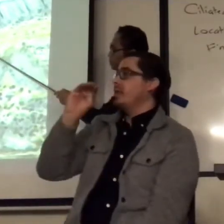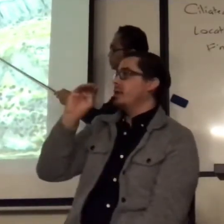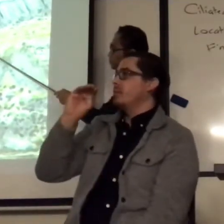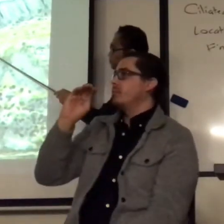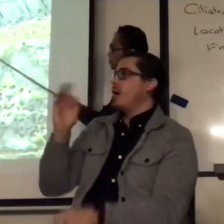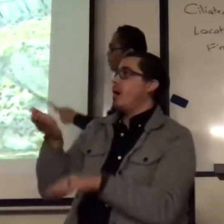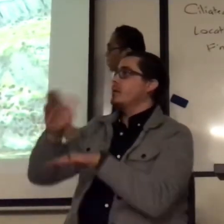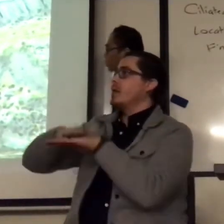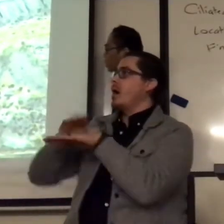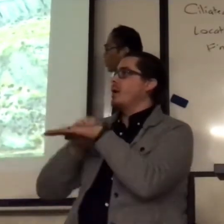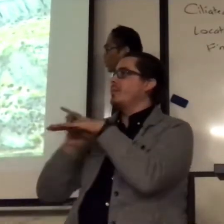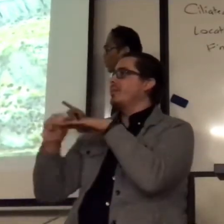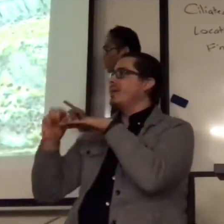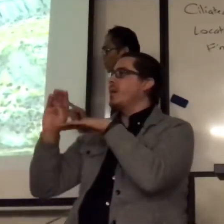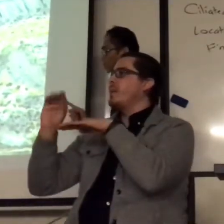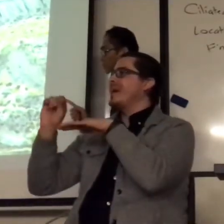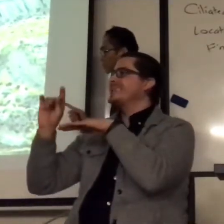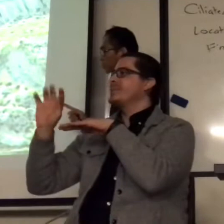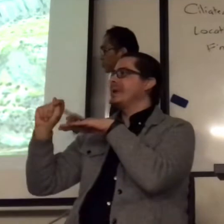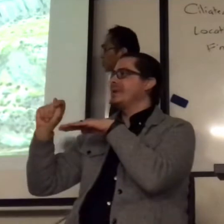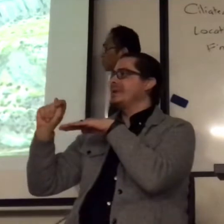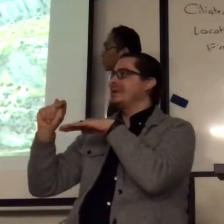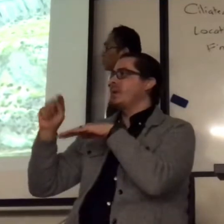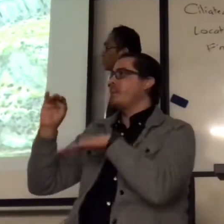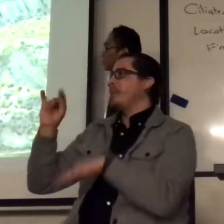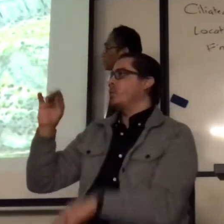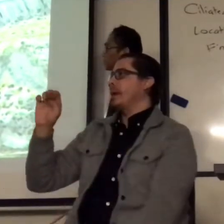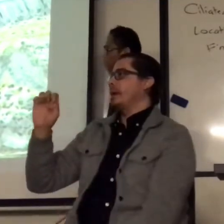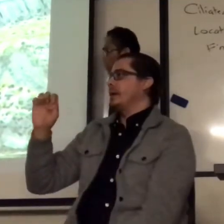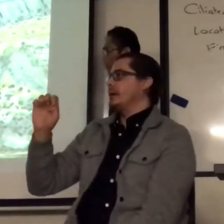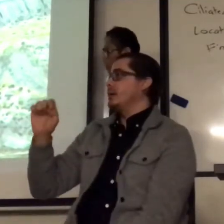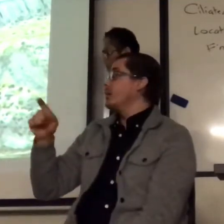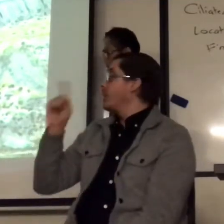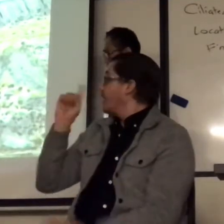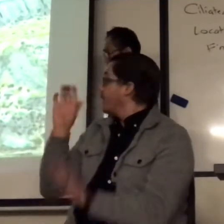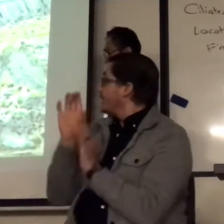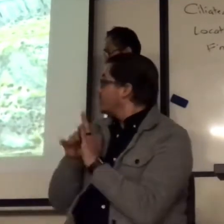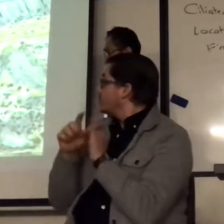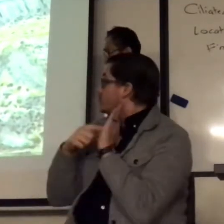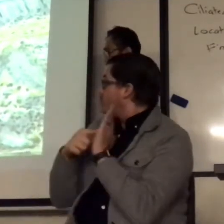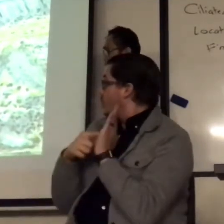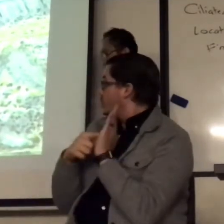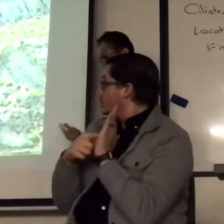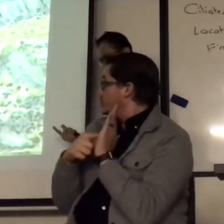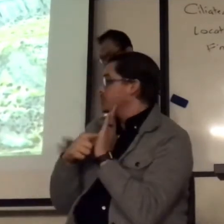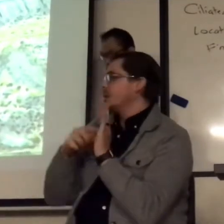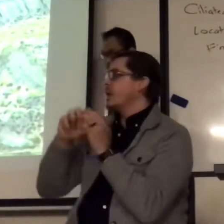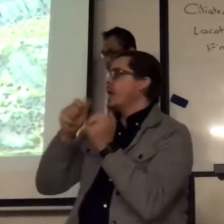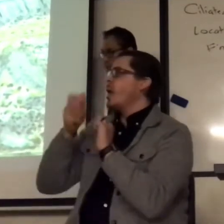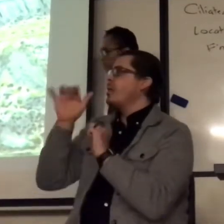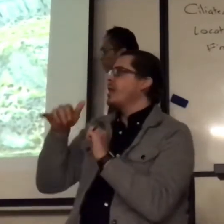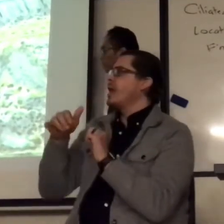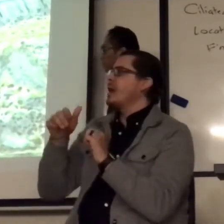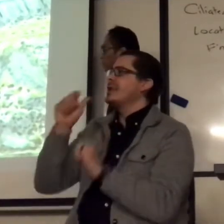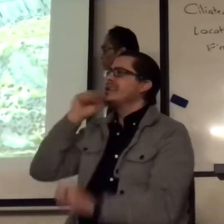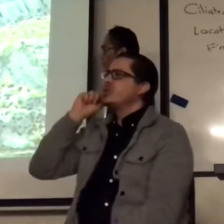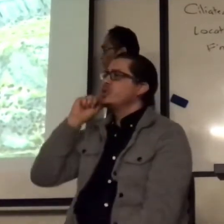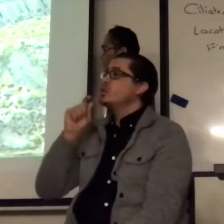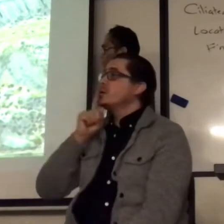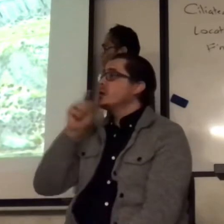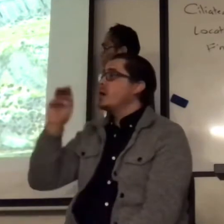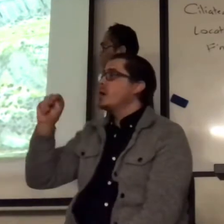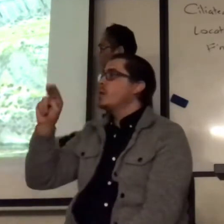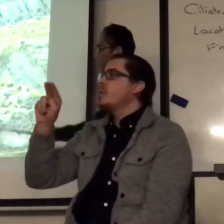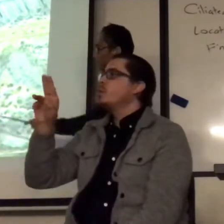membrane. And what I really like about this picture is it shows how this tissue is a mucous